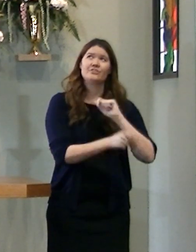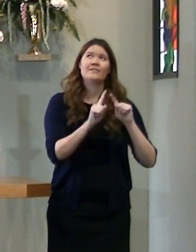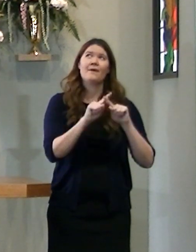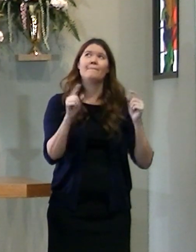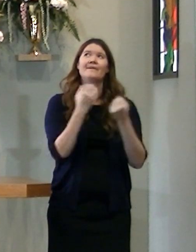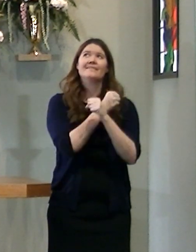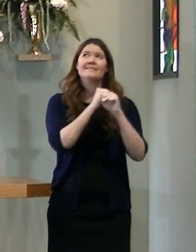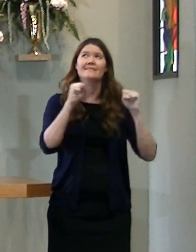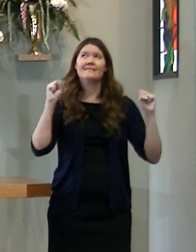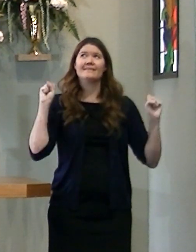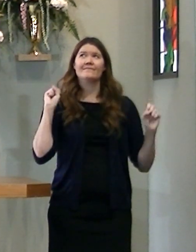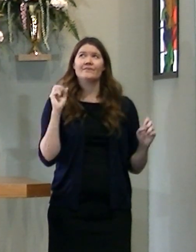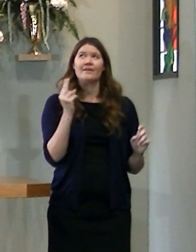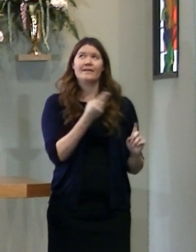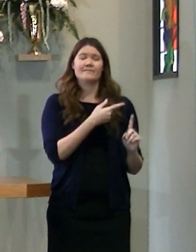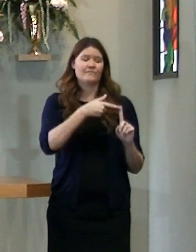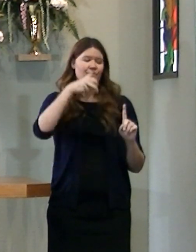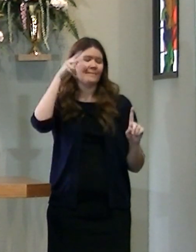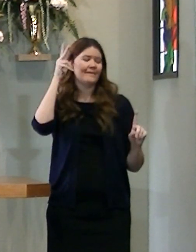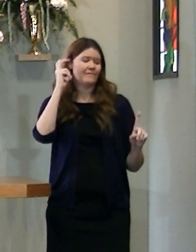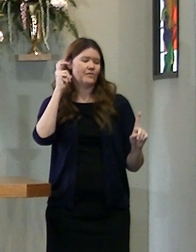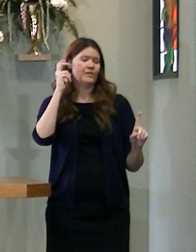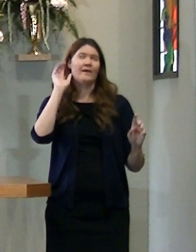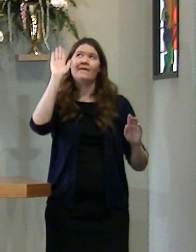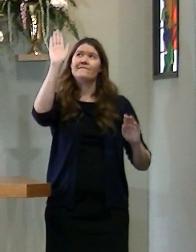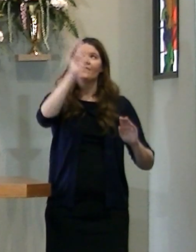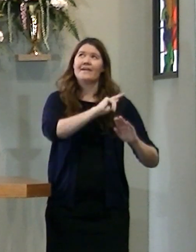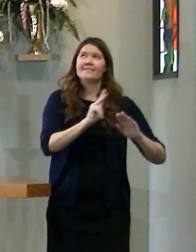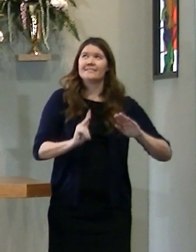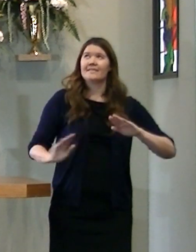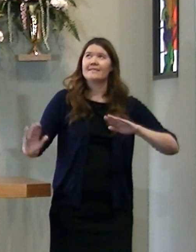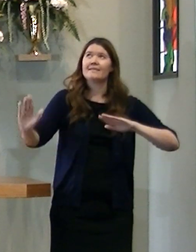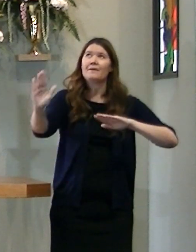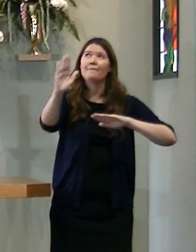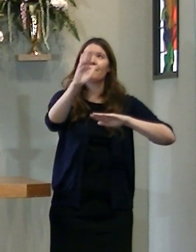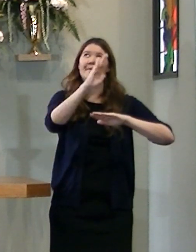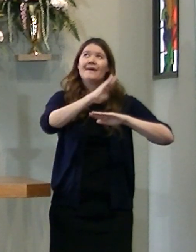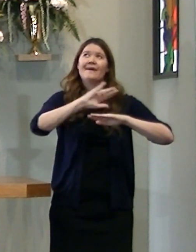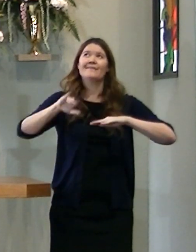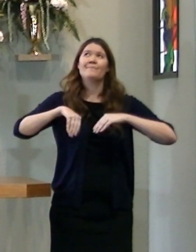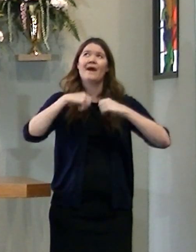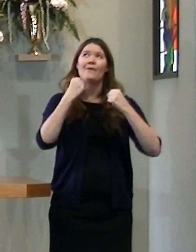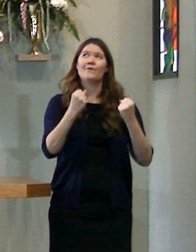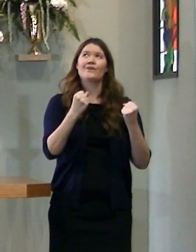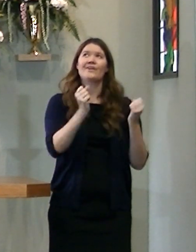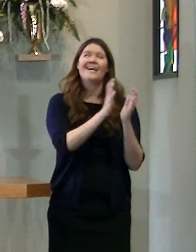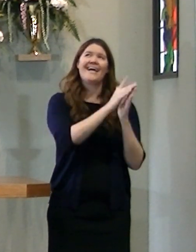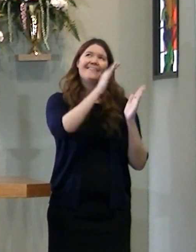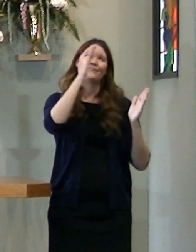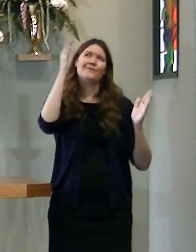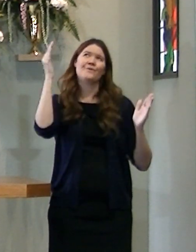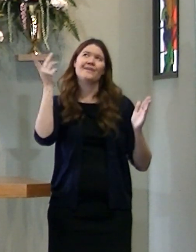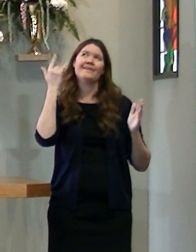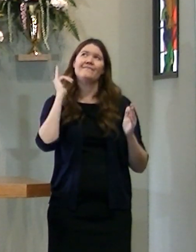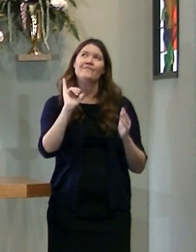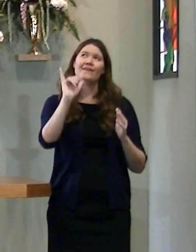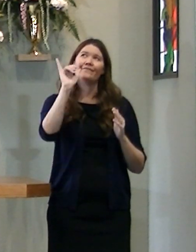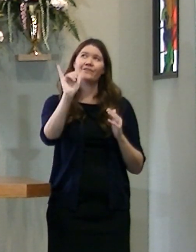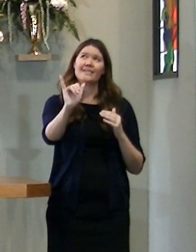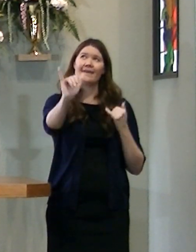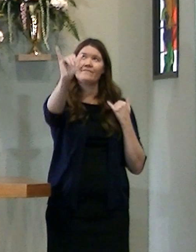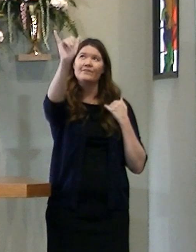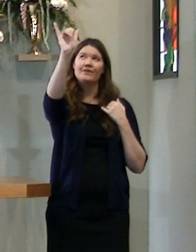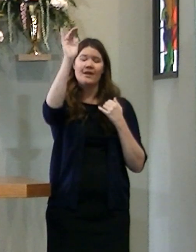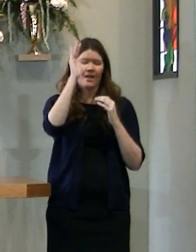temptation, but deliver us from evil. For thine is the kingdom, and the power, and the glory, forever